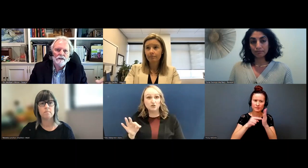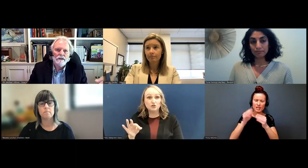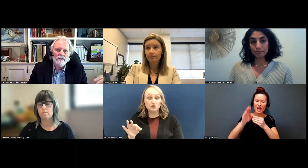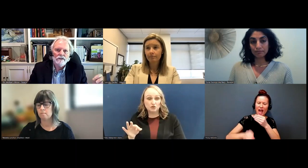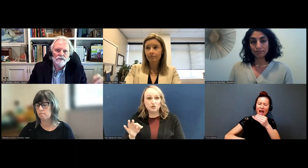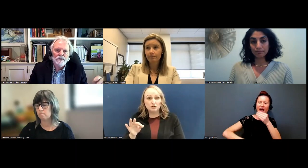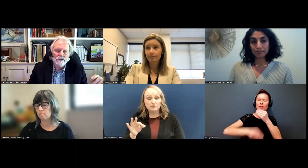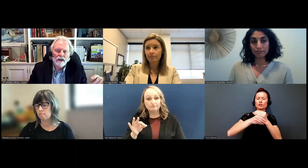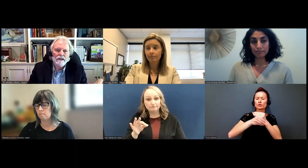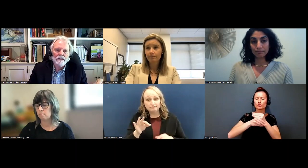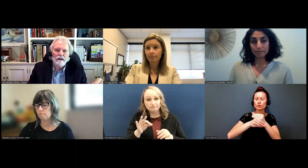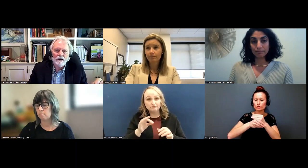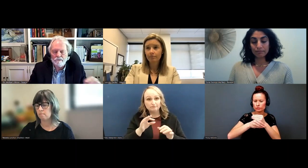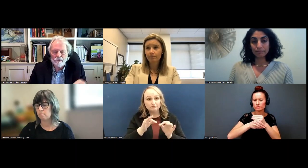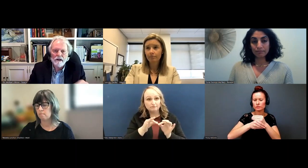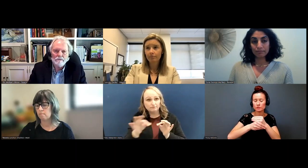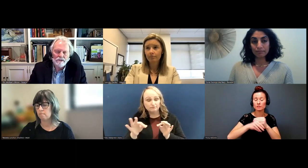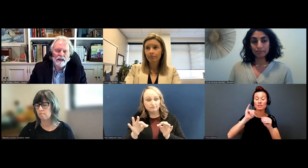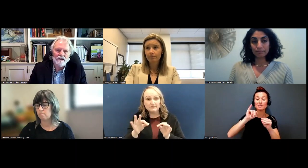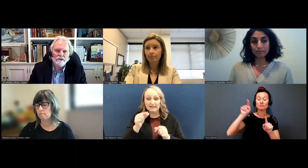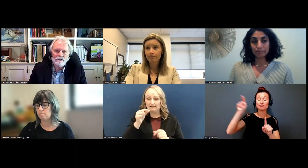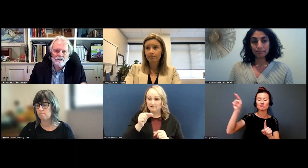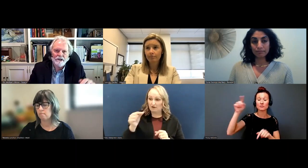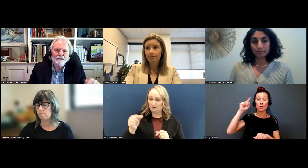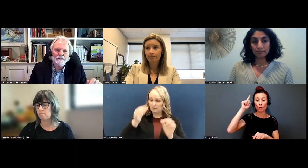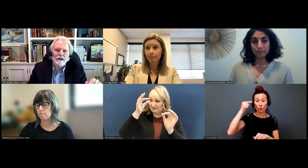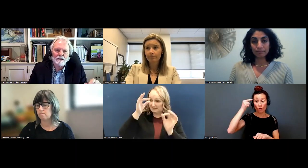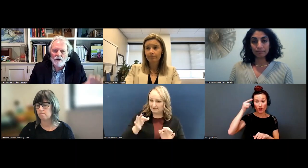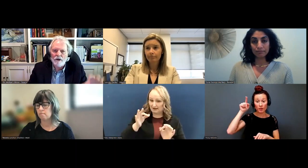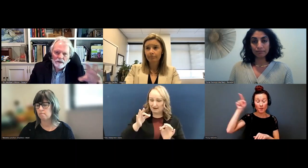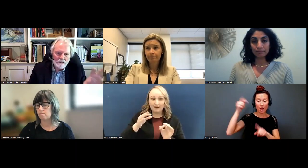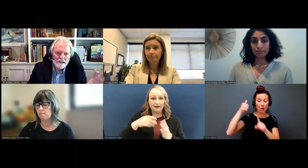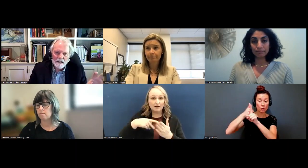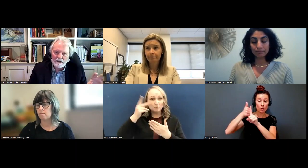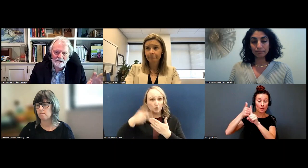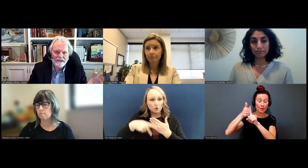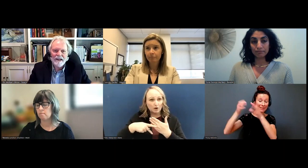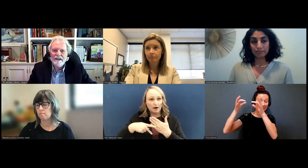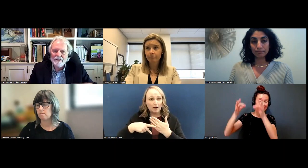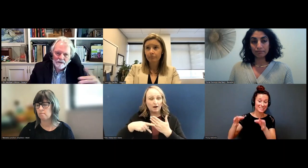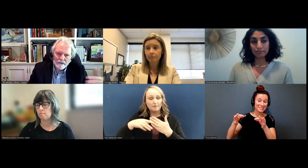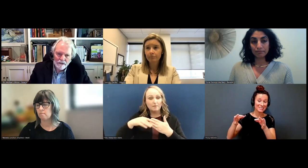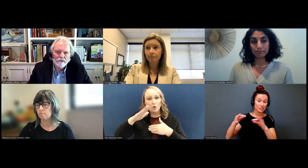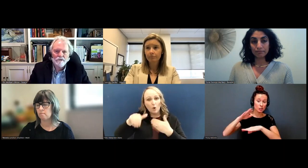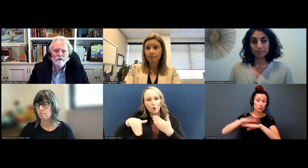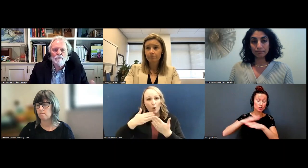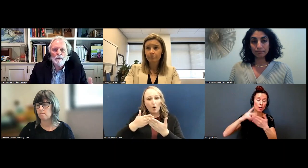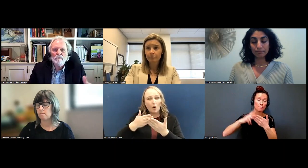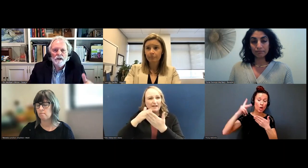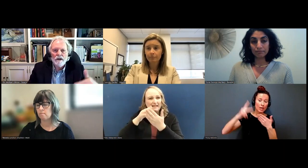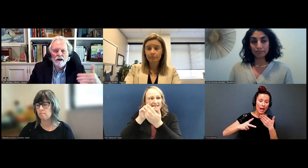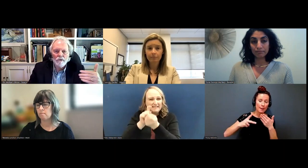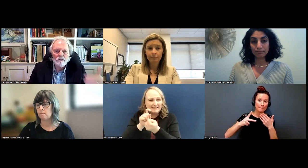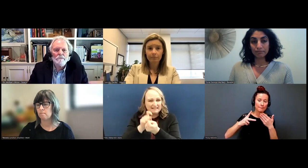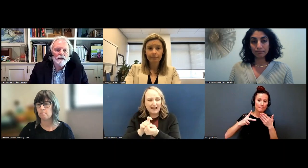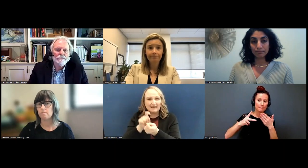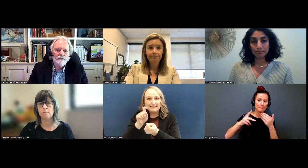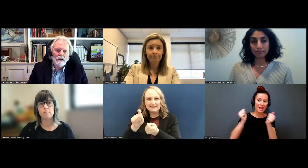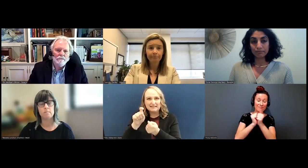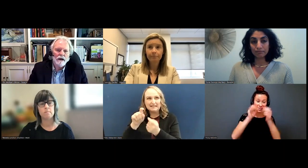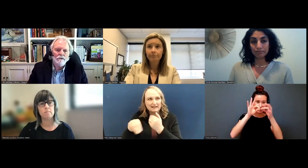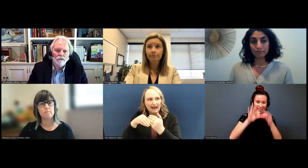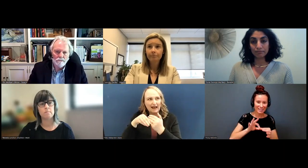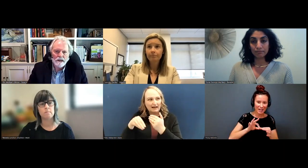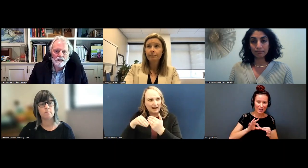government is deciding on the program design issues that Jennifer talked about, all the details that you have to think through on what the